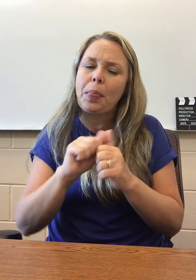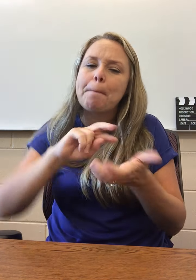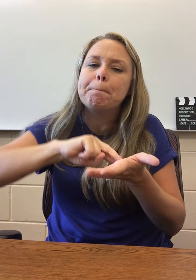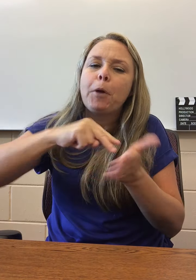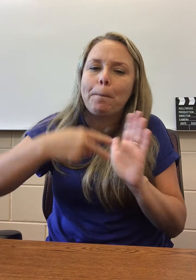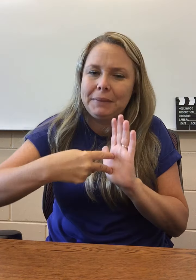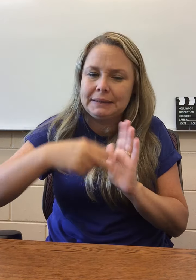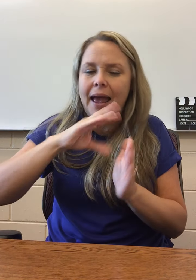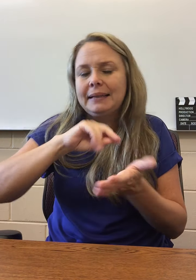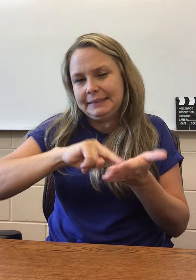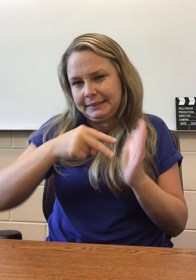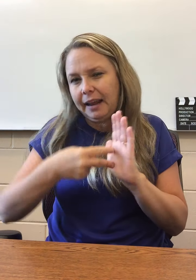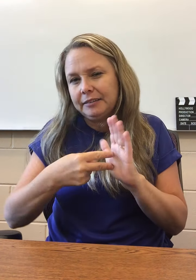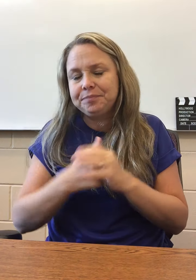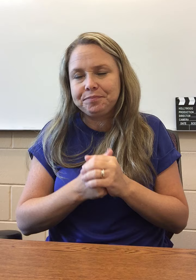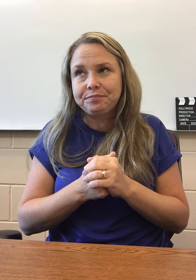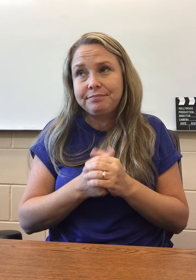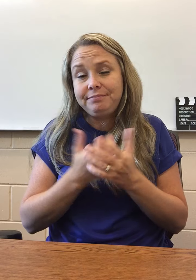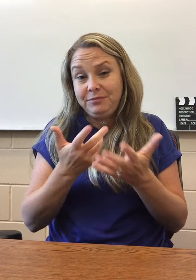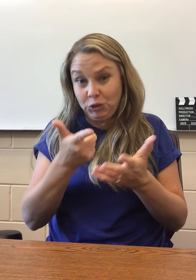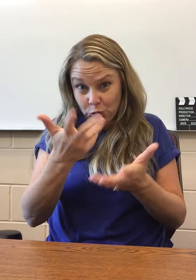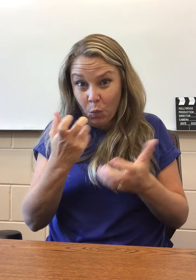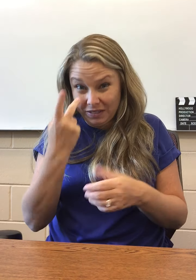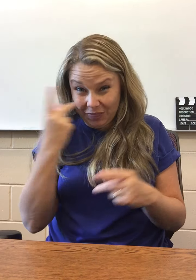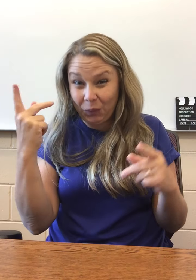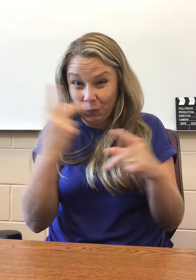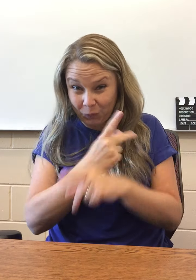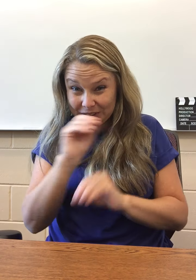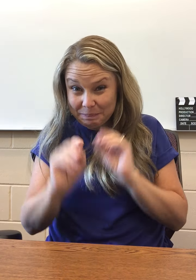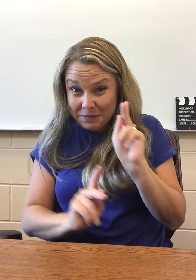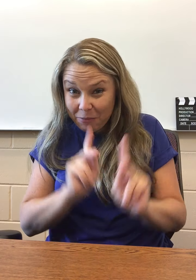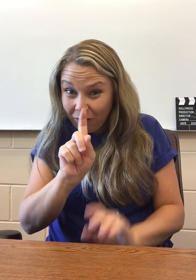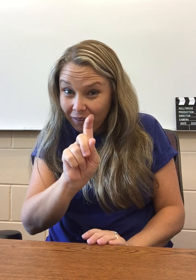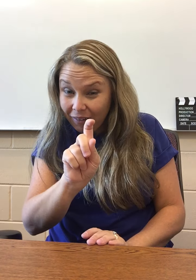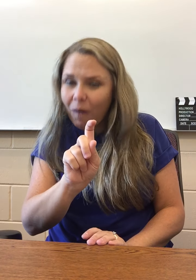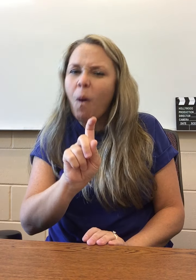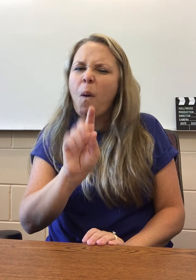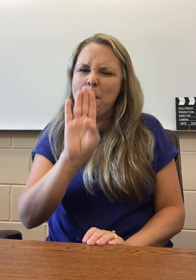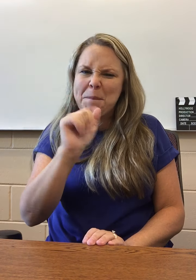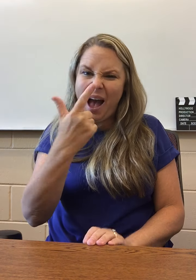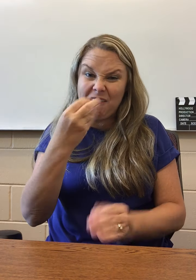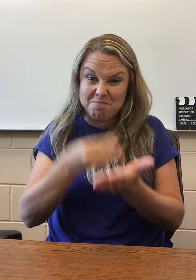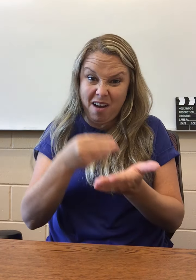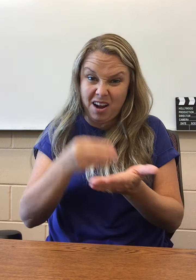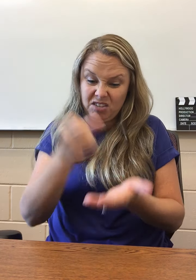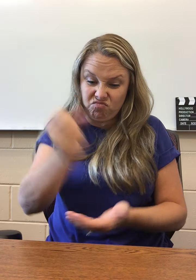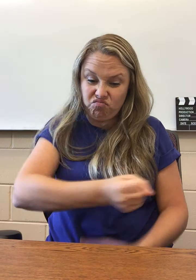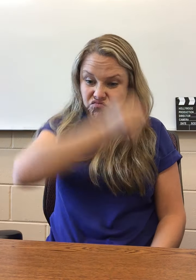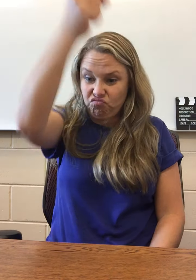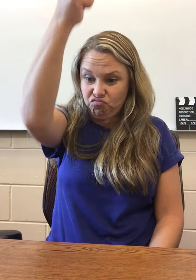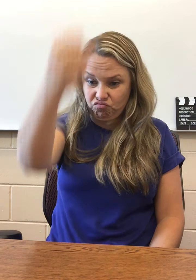and and here we are you want to see the worst in people put a giant bag of money on the table and try and figure it out